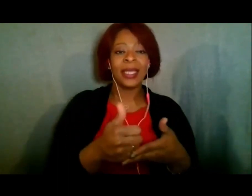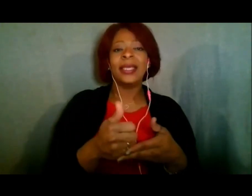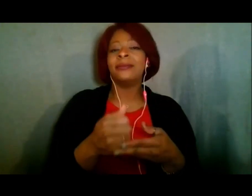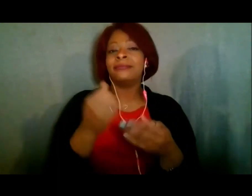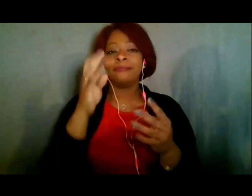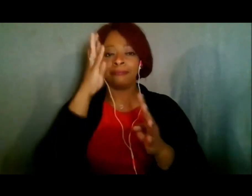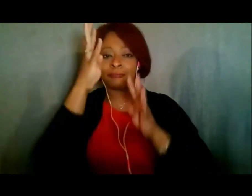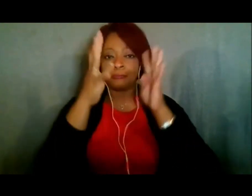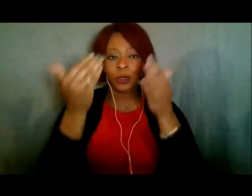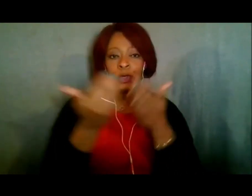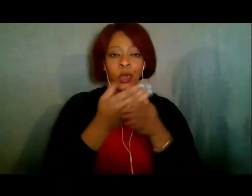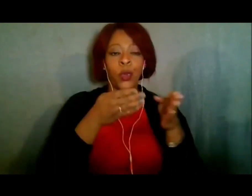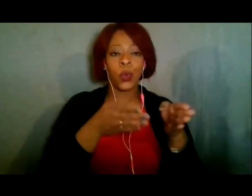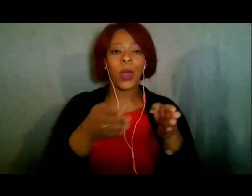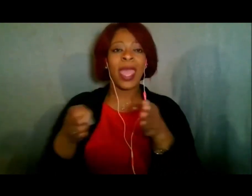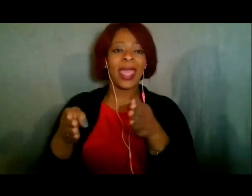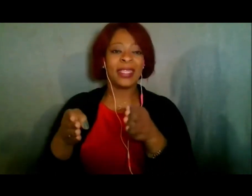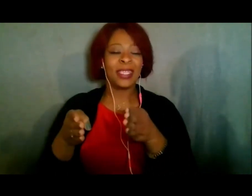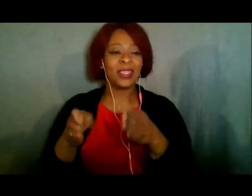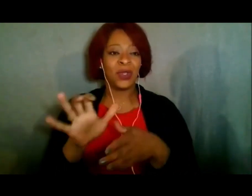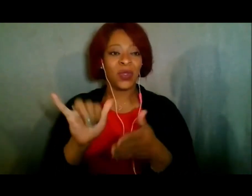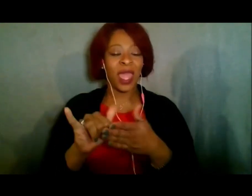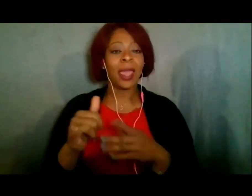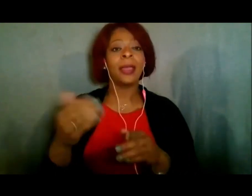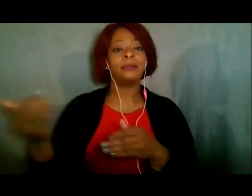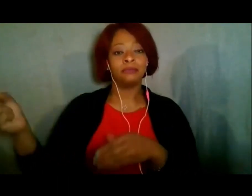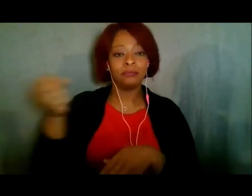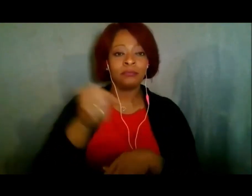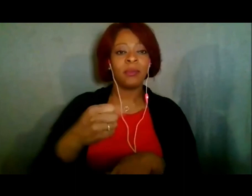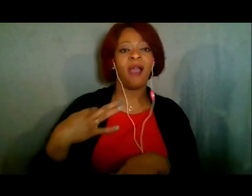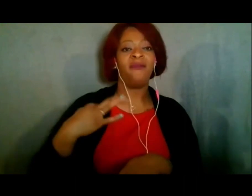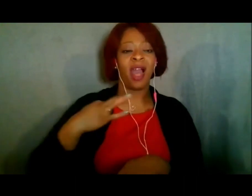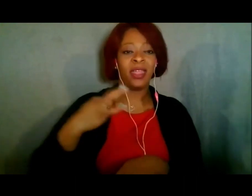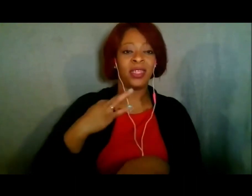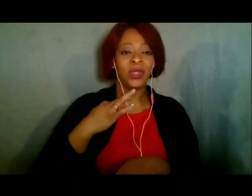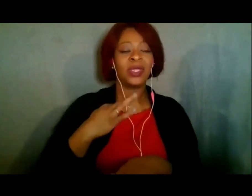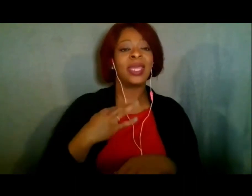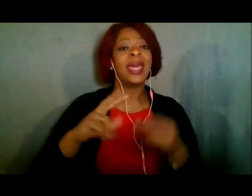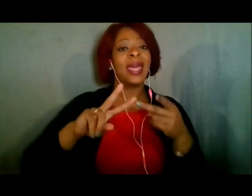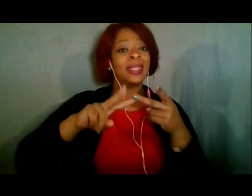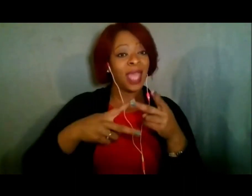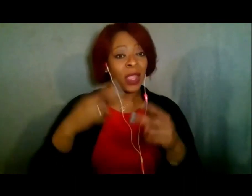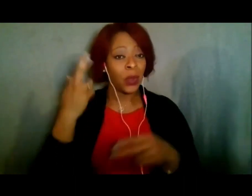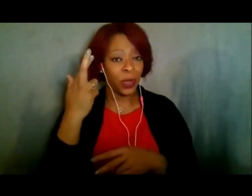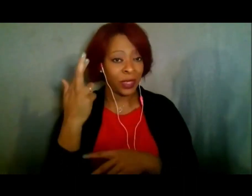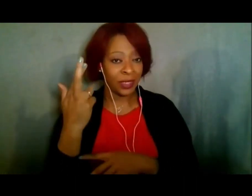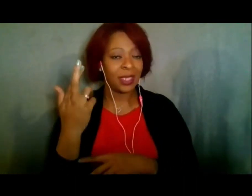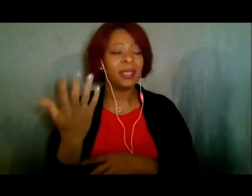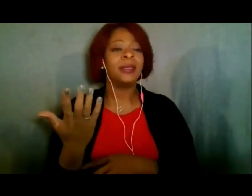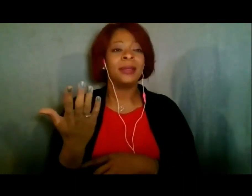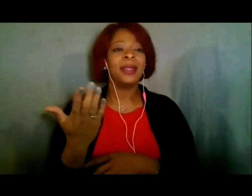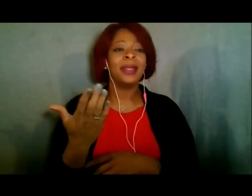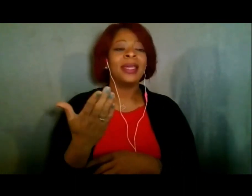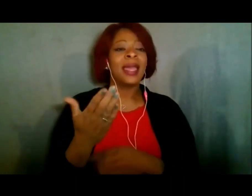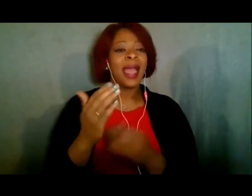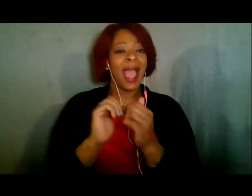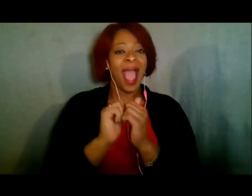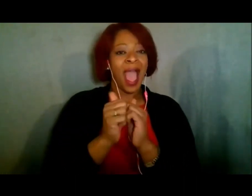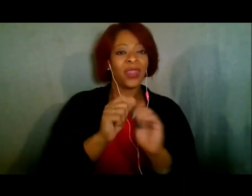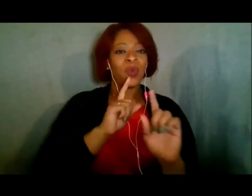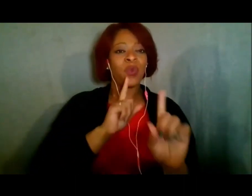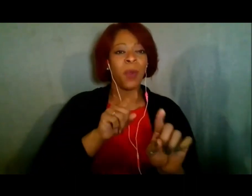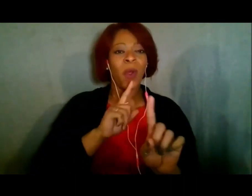ways of doing this, and volunteers. The second reason is because the way that the reporting